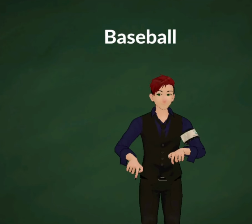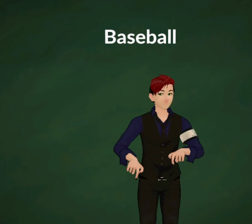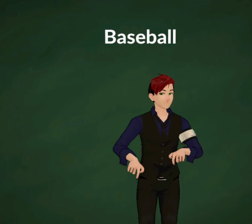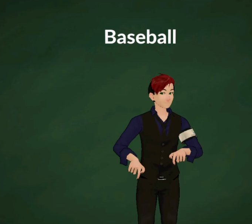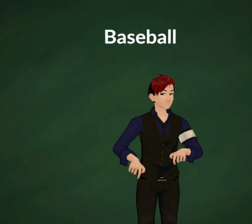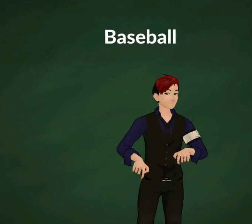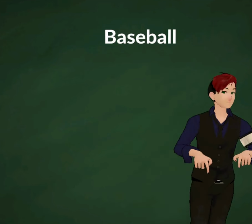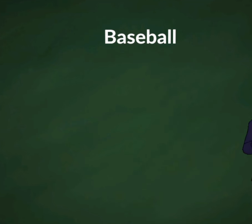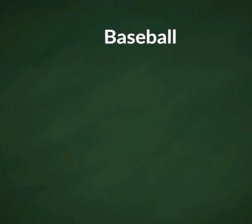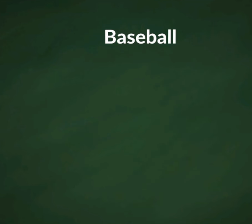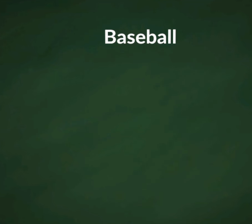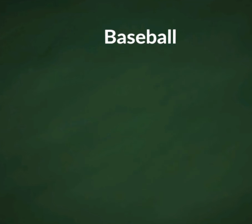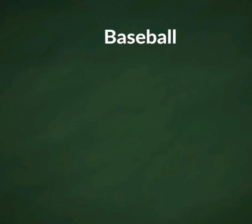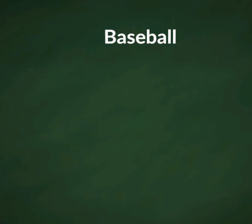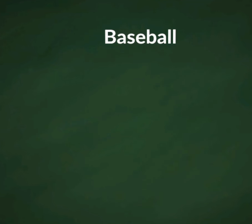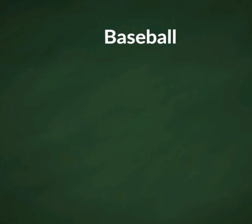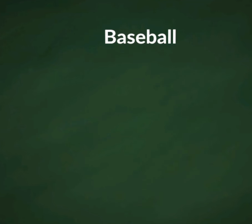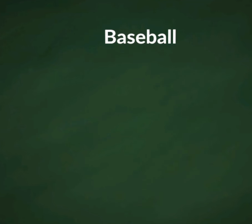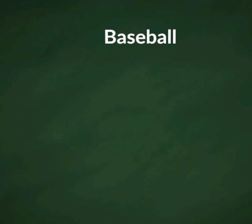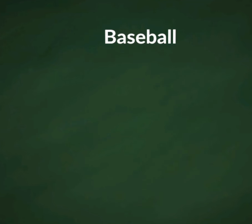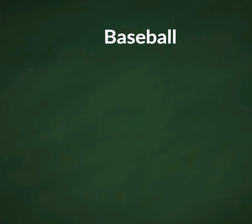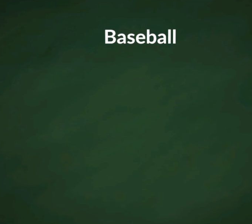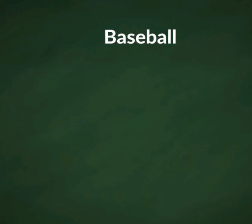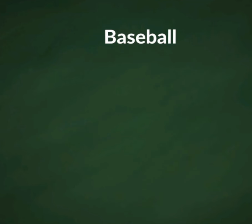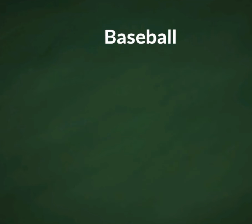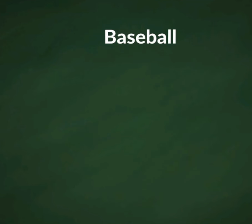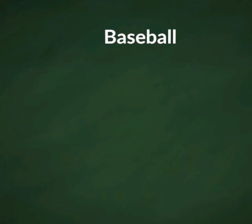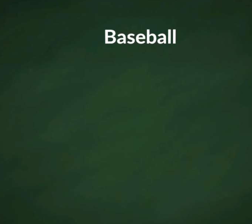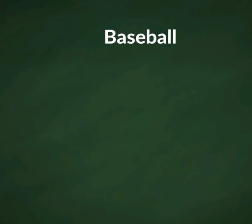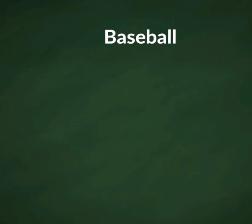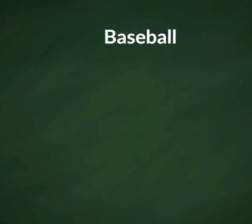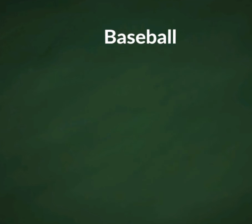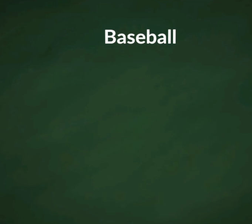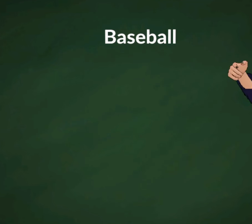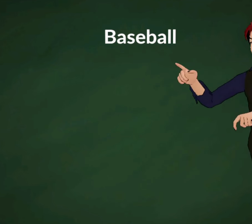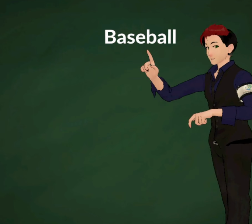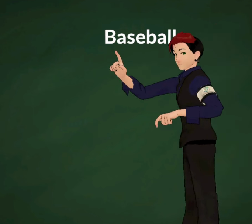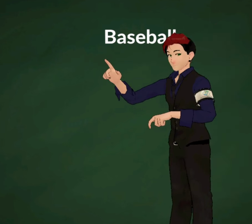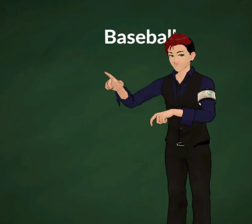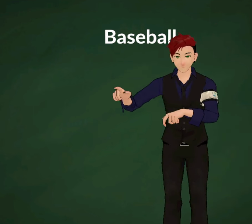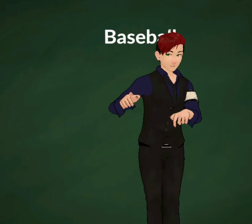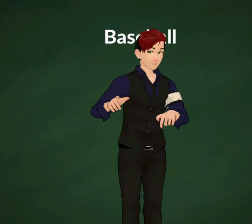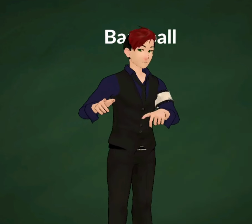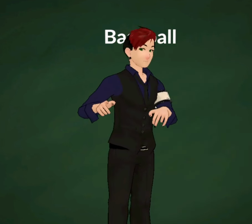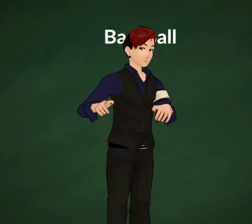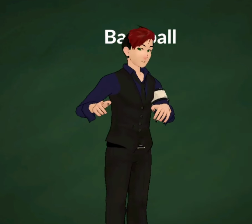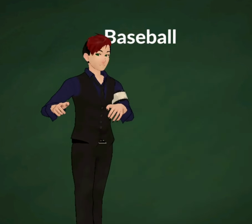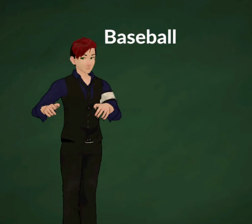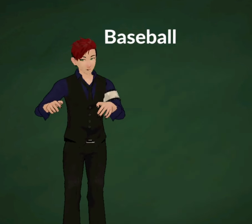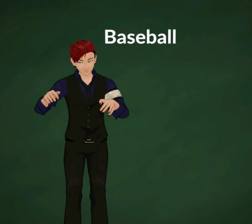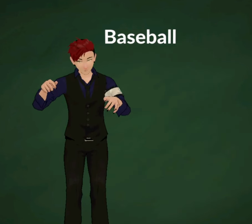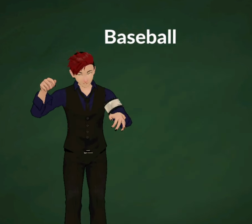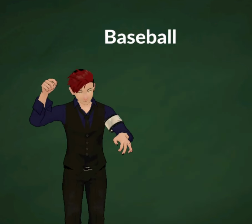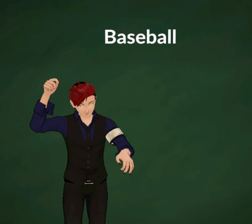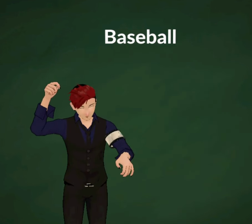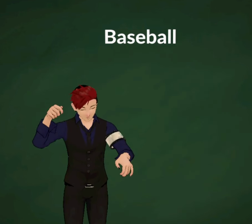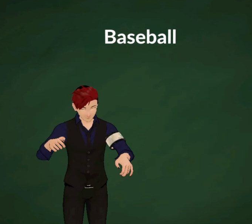I can't see your hands. There we when you go. Fall back, There we go. Tons of people put basketball. Nope, baseball. gonna switch into Baseball.